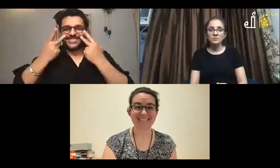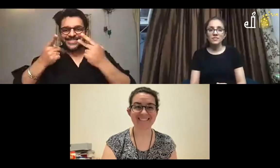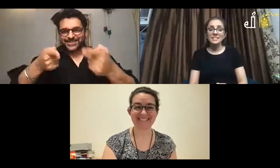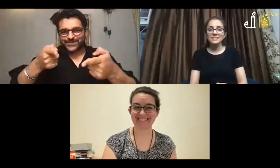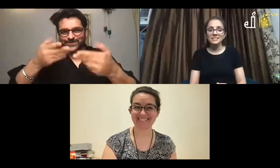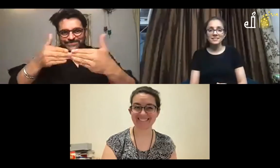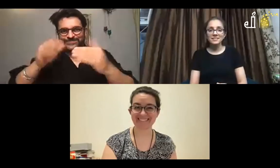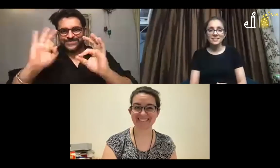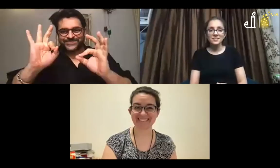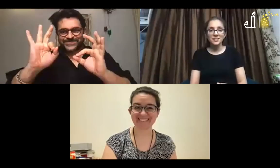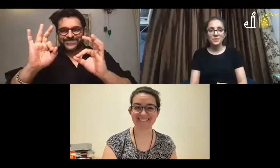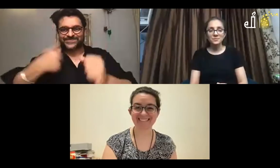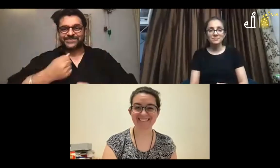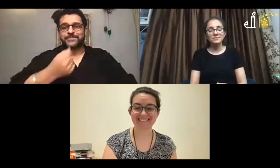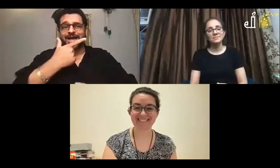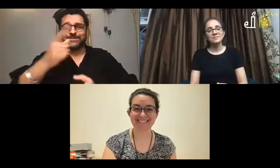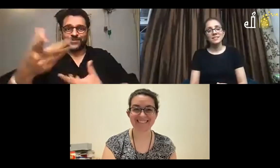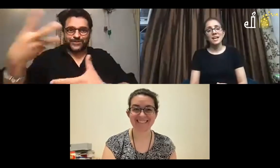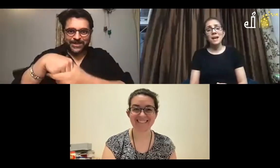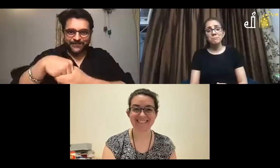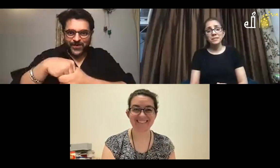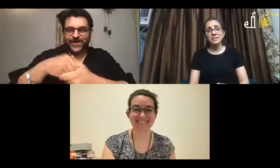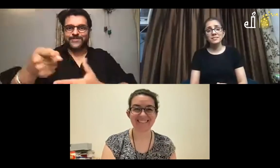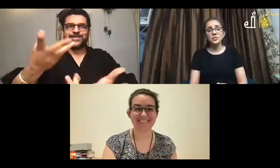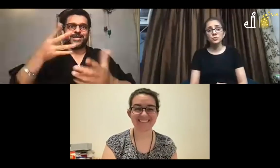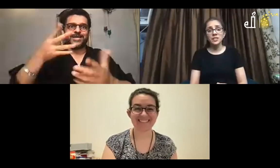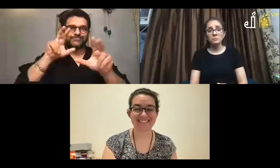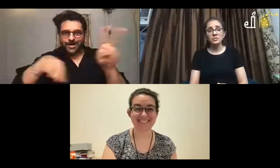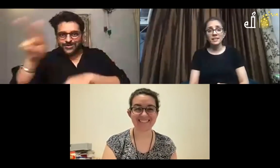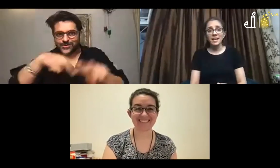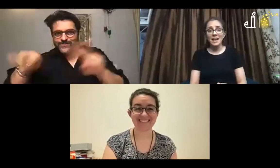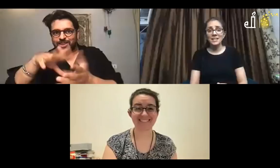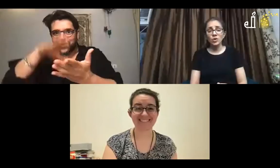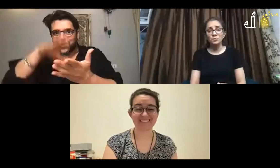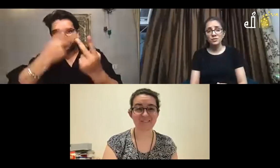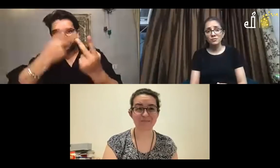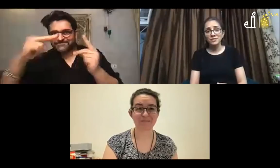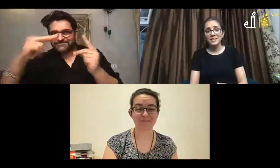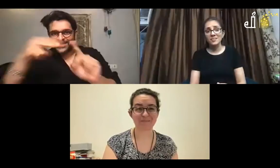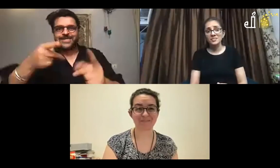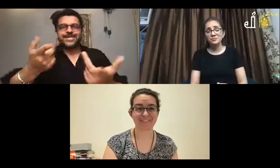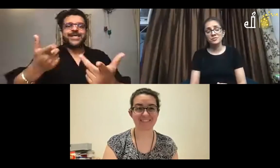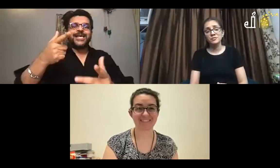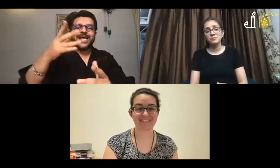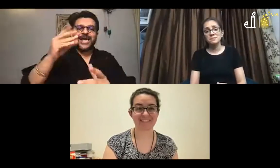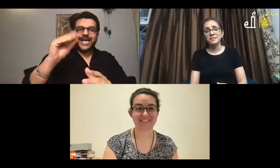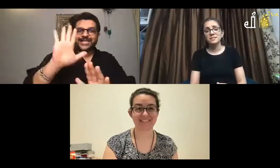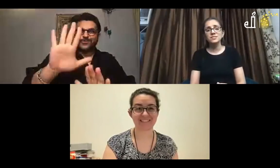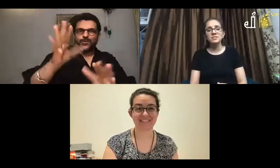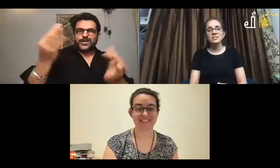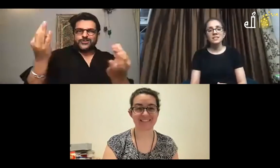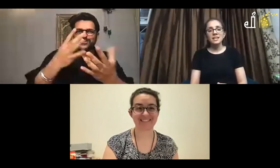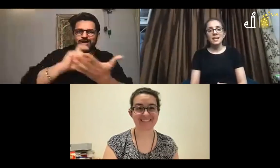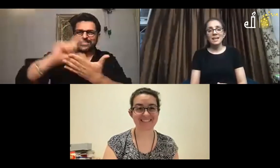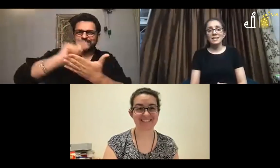Hello, finally, nice to see you. I'm happy that you could come today and observe and learn different